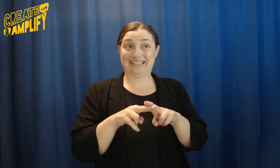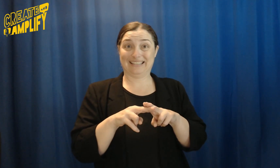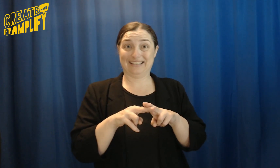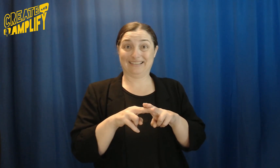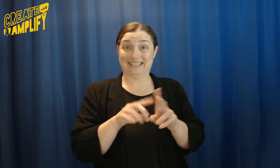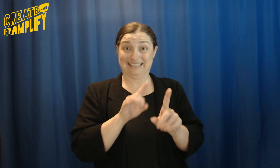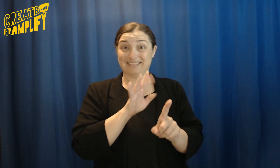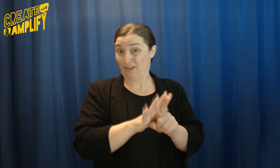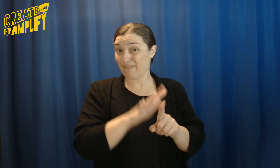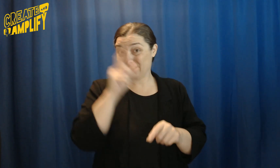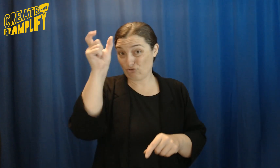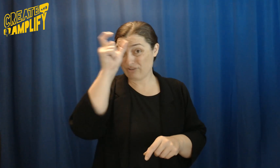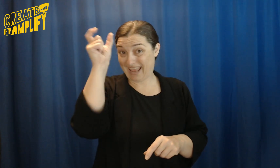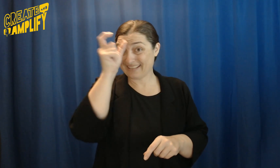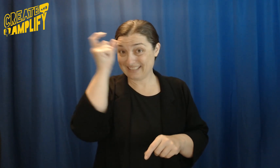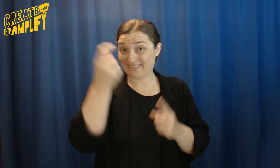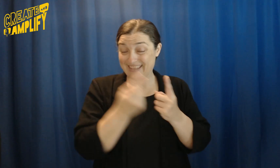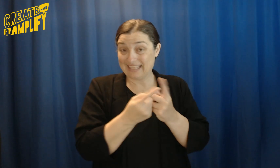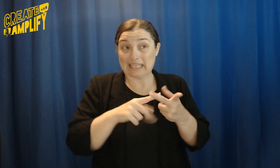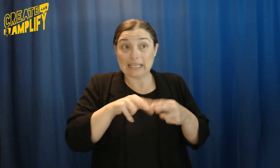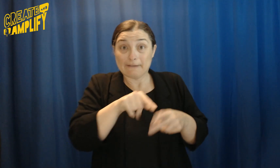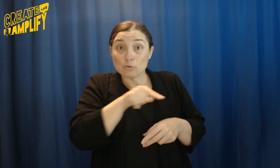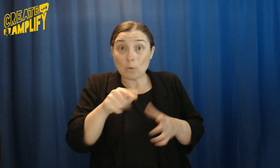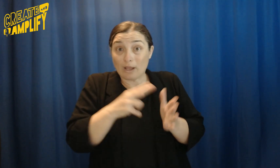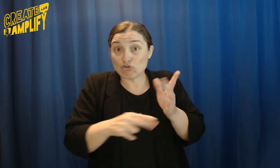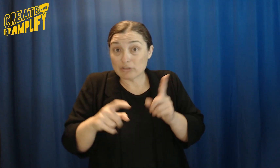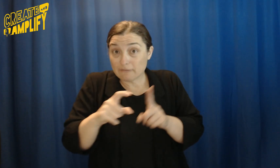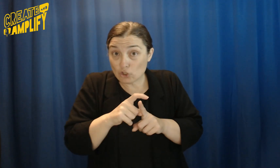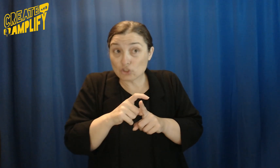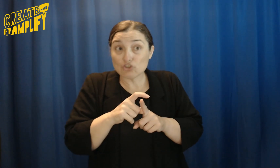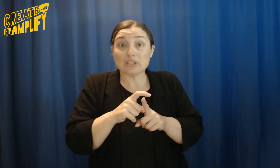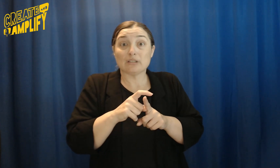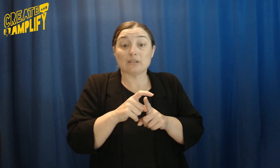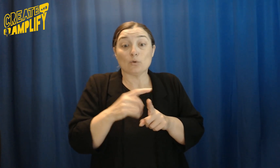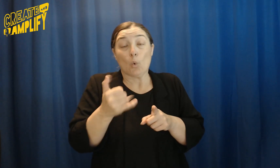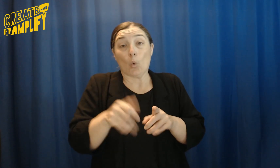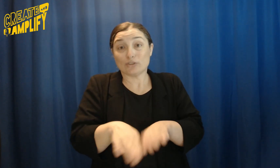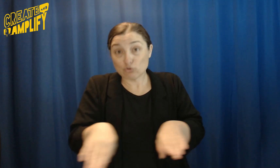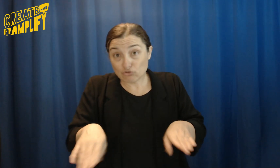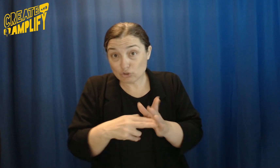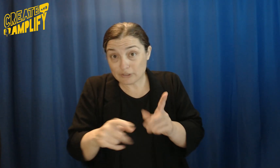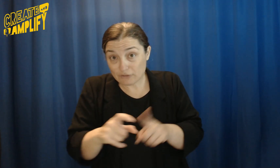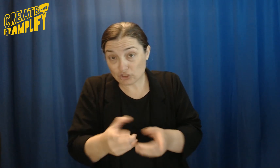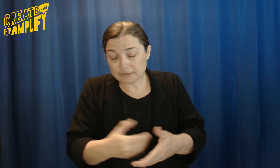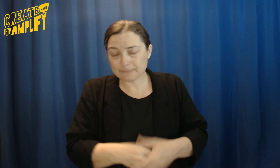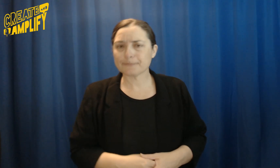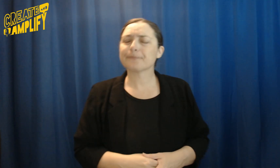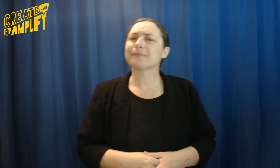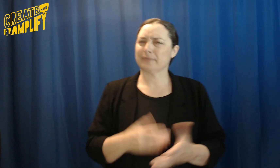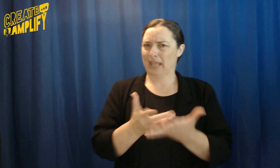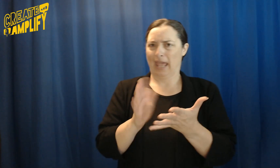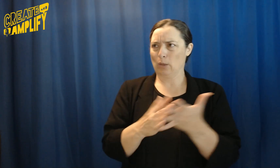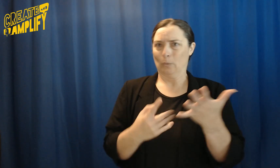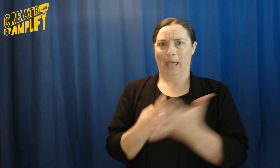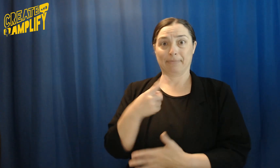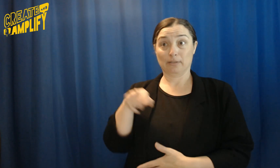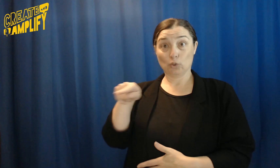do, particularly when you're neurodivergent and all your kids are. How did it come about? Did you just pitch it to Powered